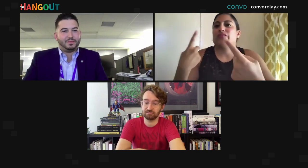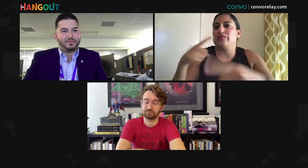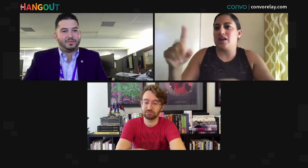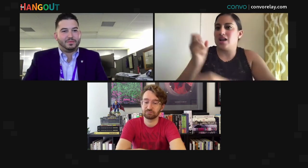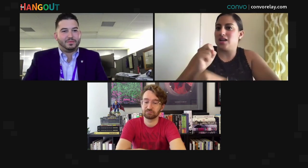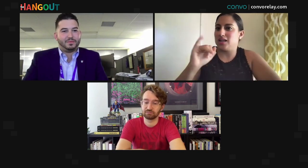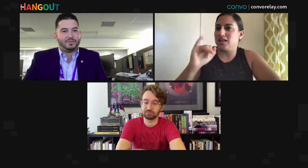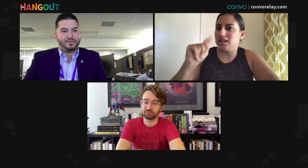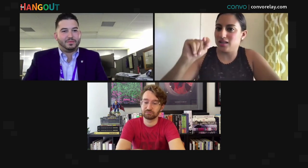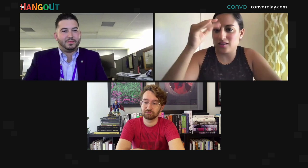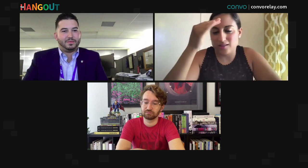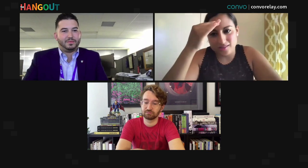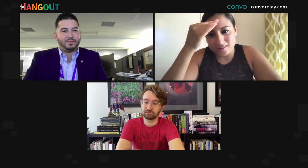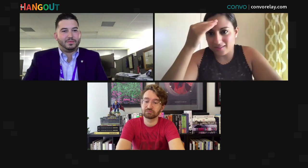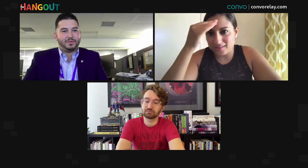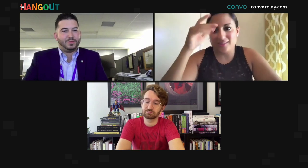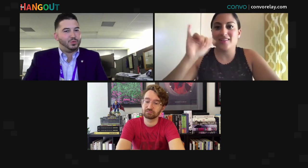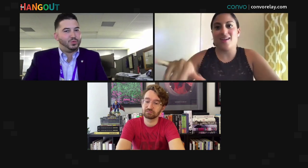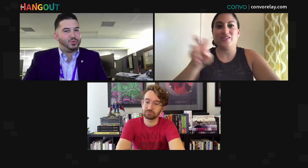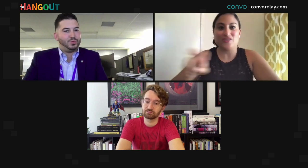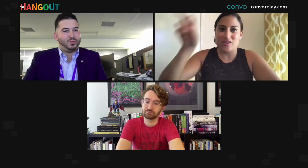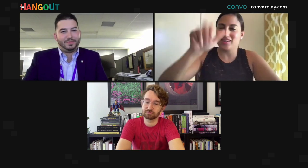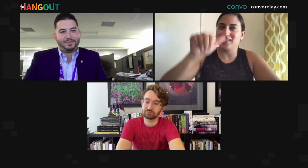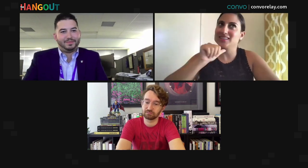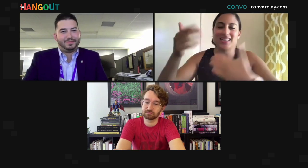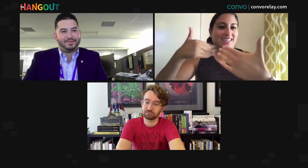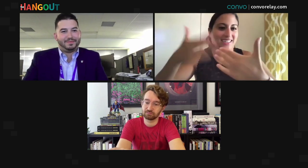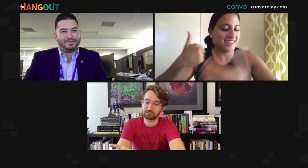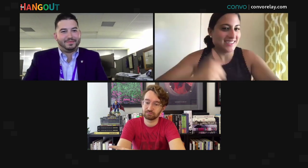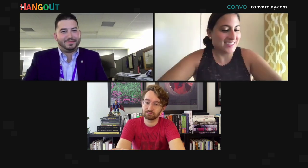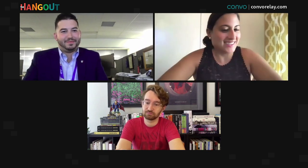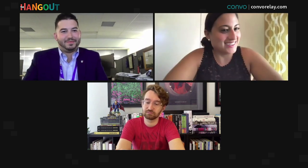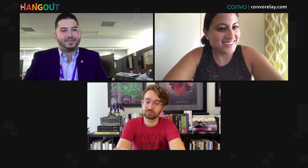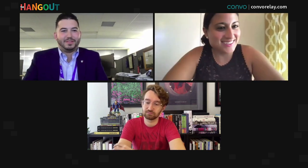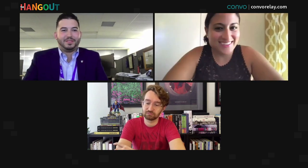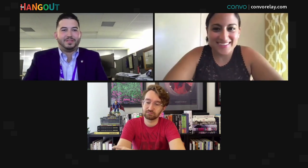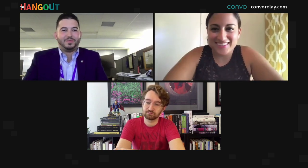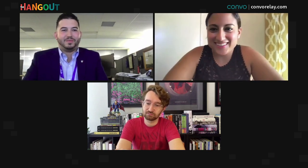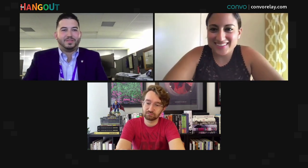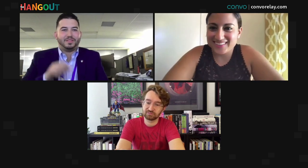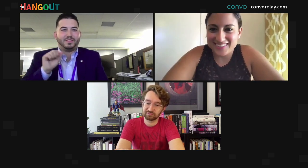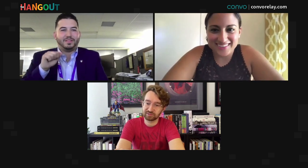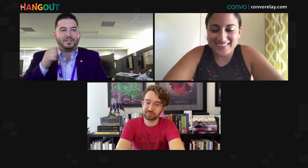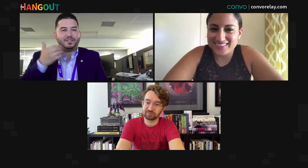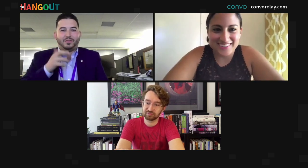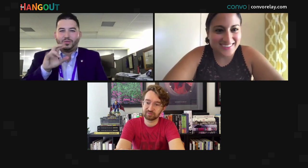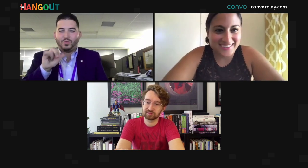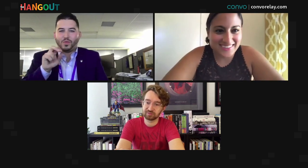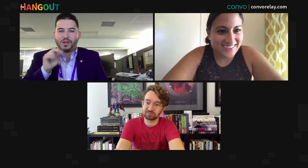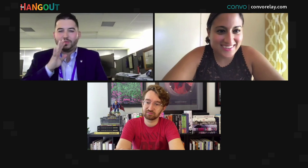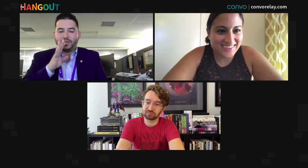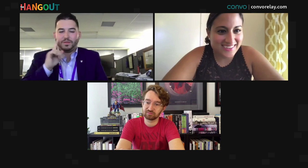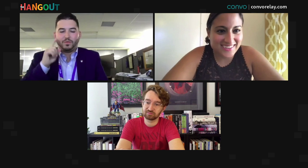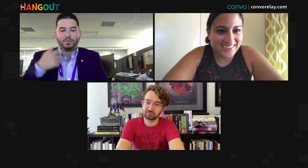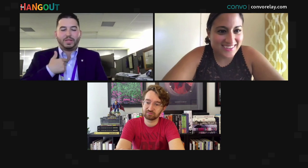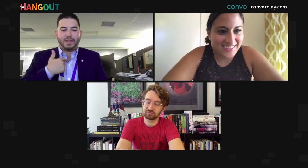and fight for this. And I finally ended up getting this job, but that journey was definitely not easy going through it.